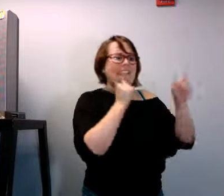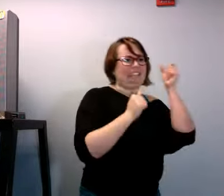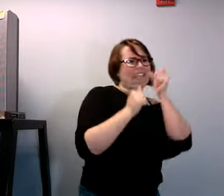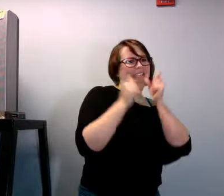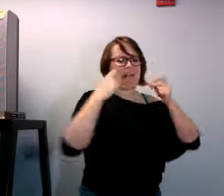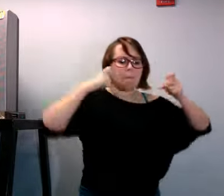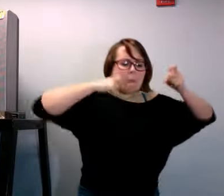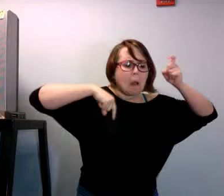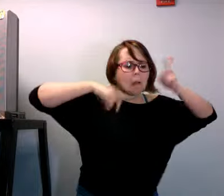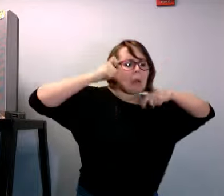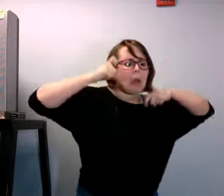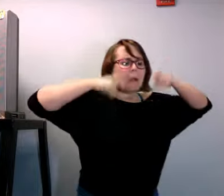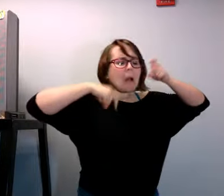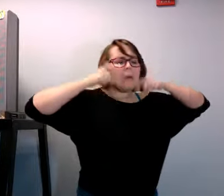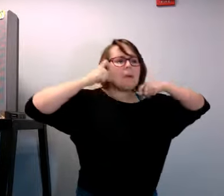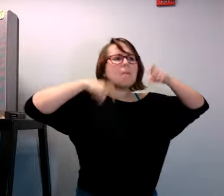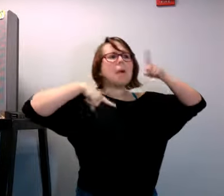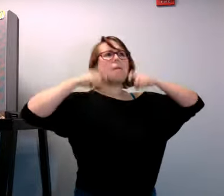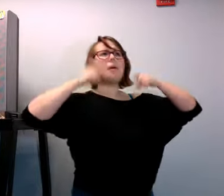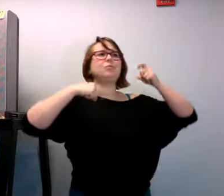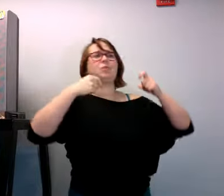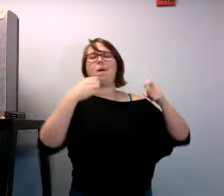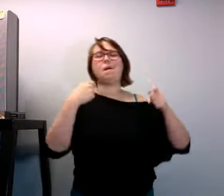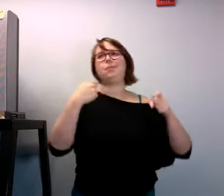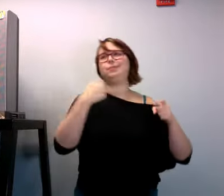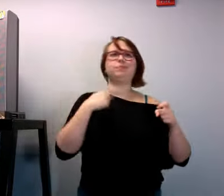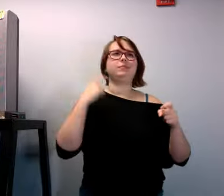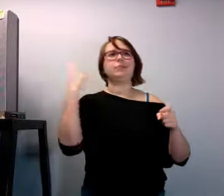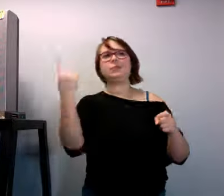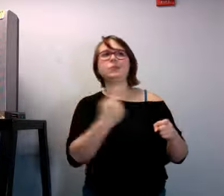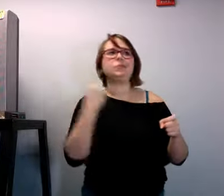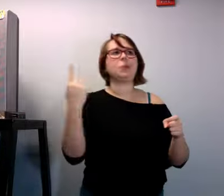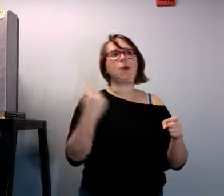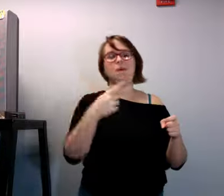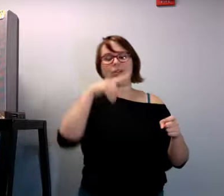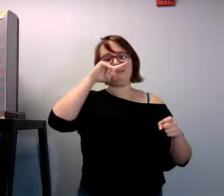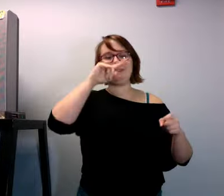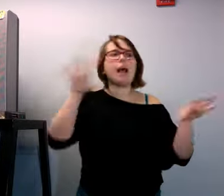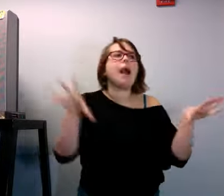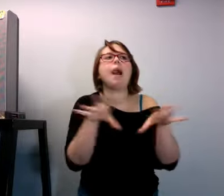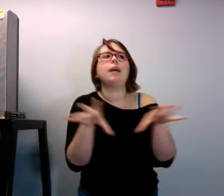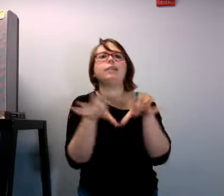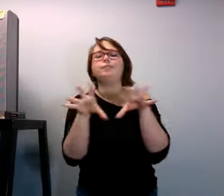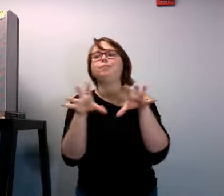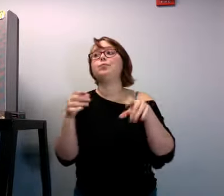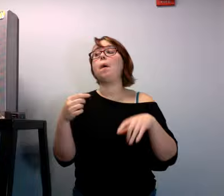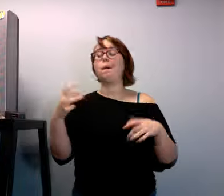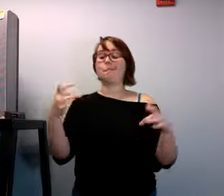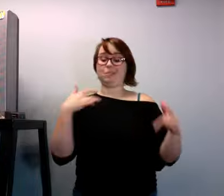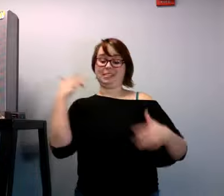which I've been trying to get to for a few minutes, was the time I got my head stuck under the steps. I used to play, and